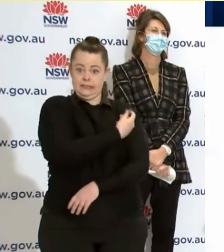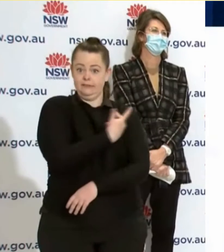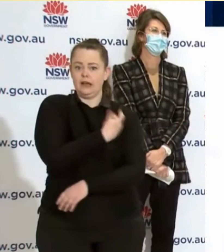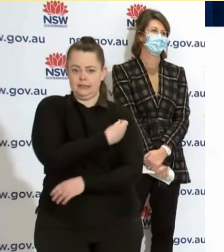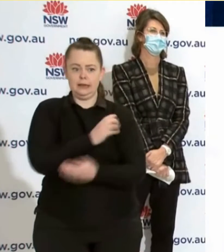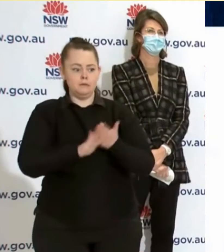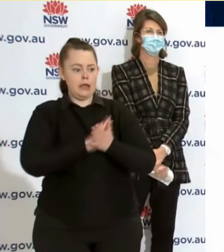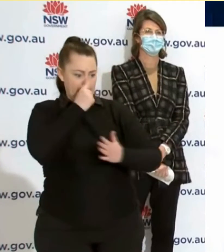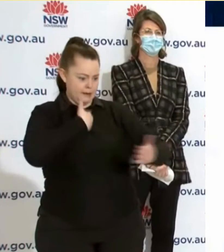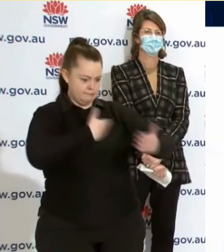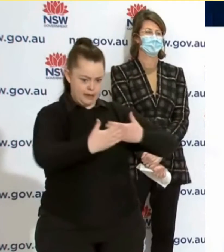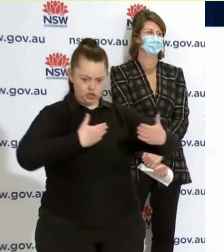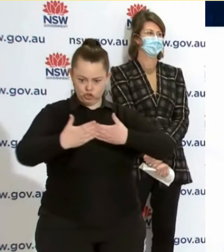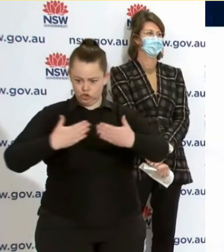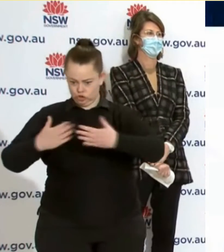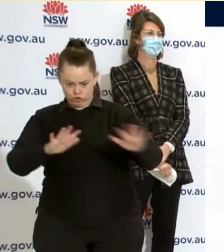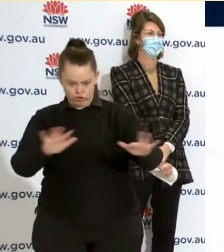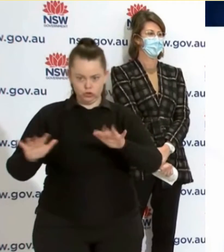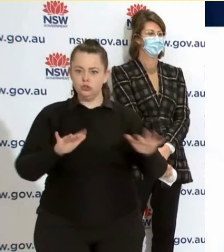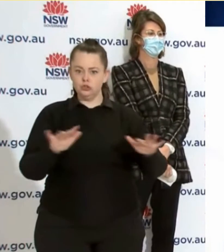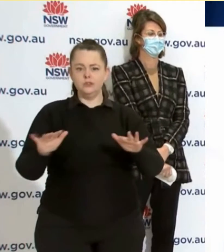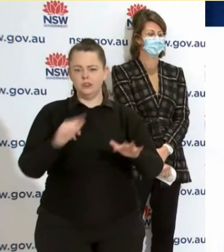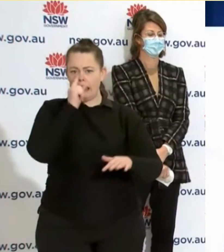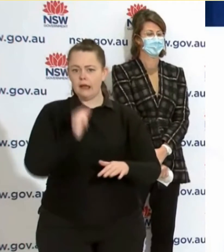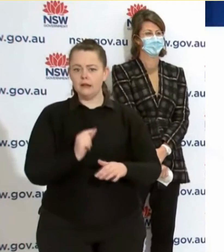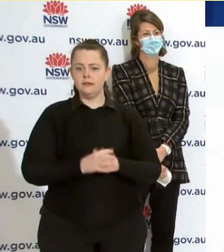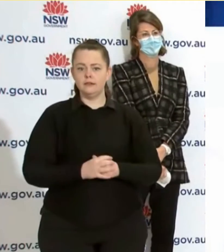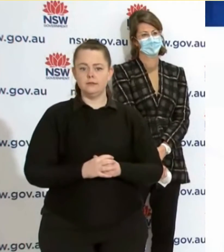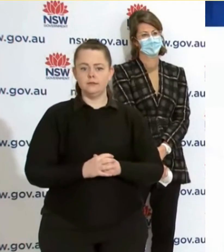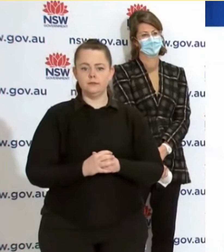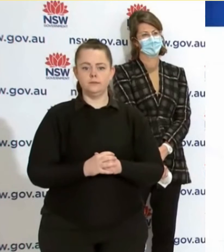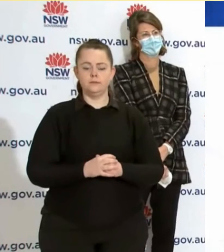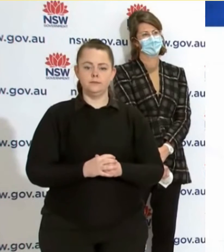completely manage what will happen beyond that point. And in fact,